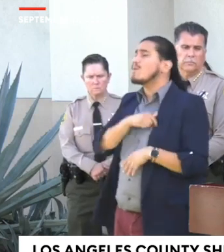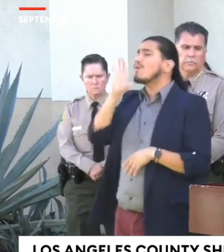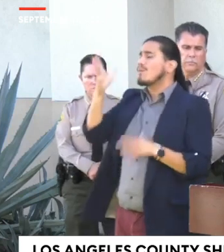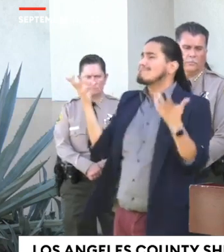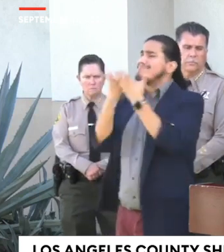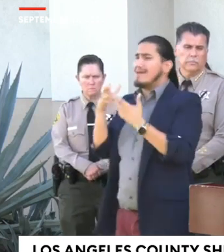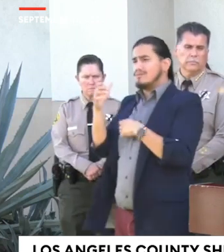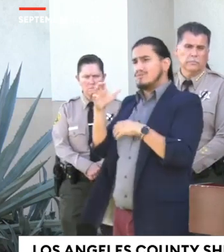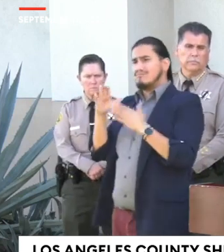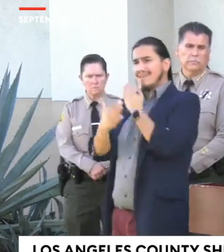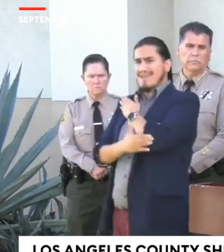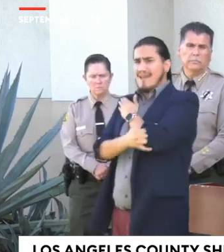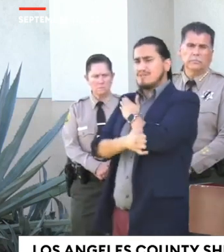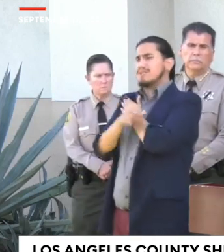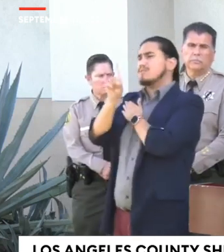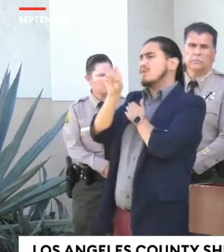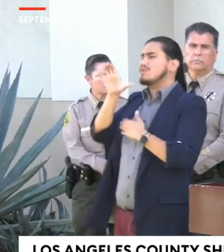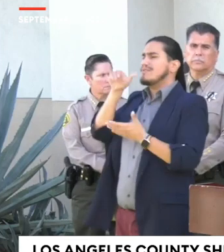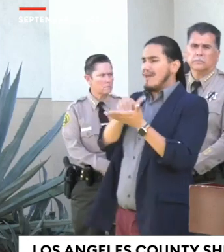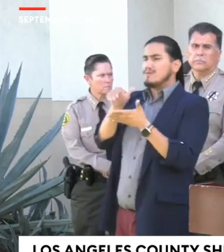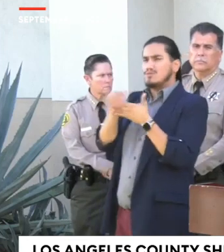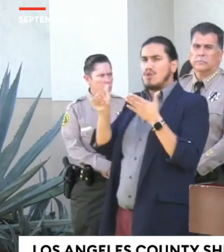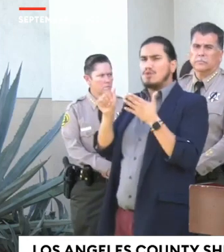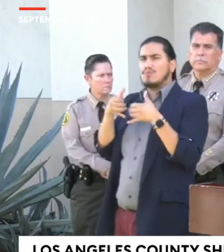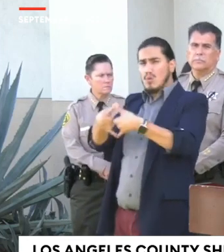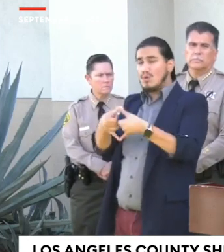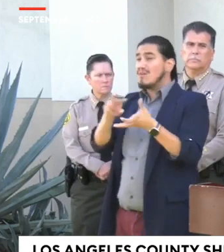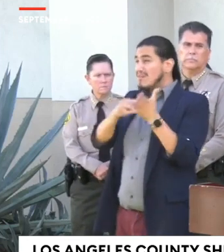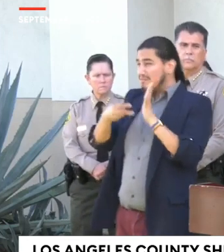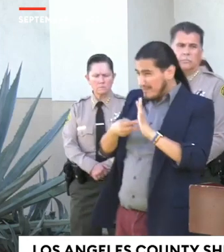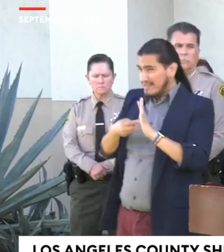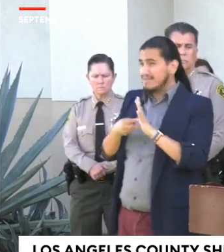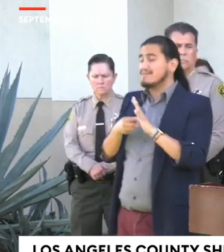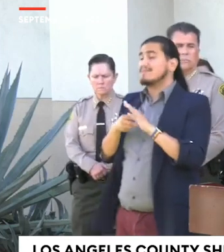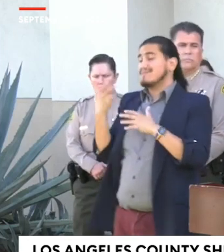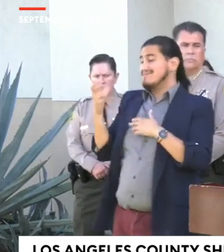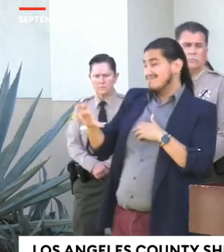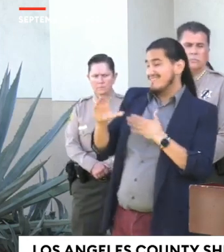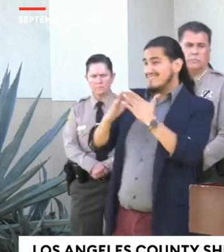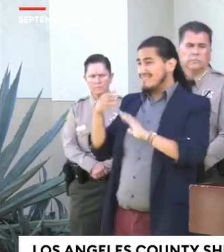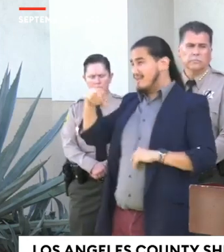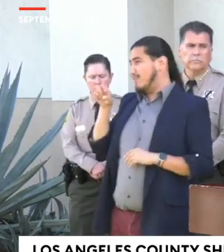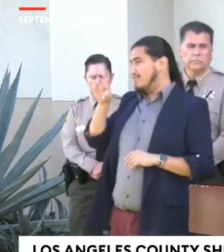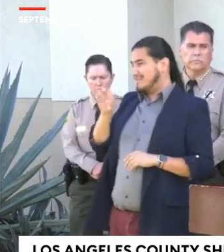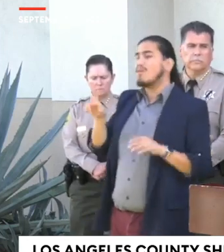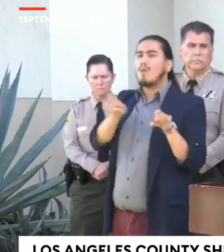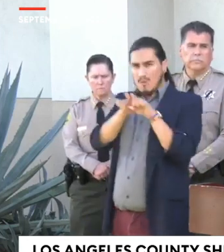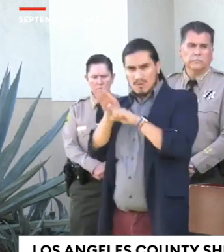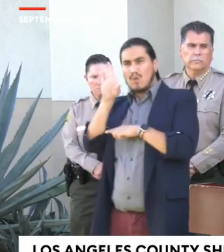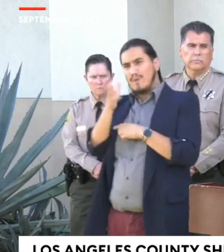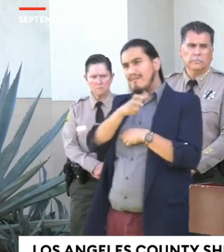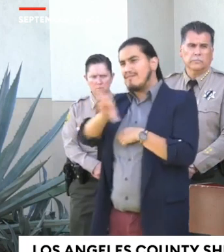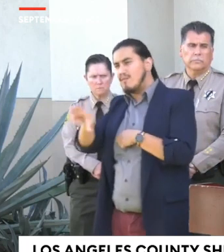county's $100,000 reward. So there'll be $100,000 coming from the city of Palmdale towards the apprehension and conviction of this